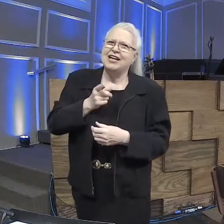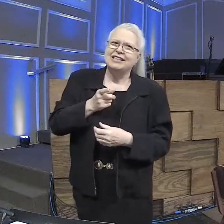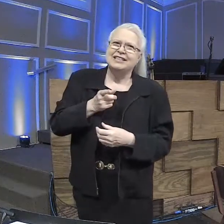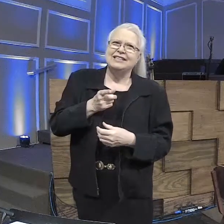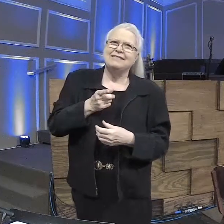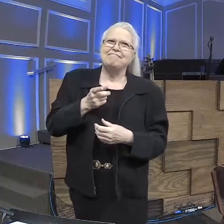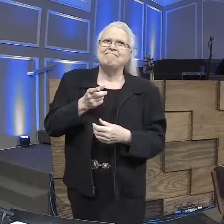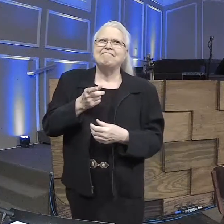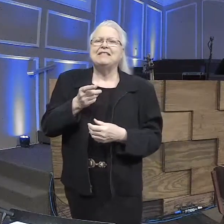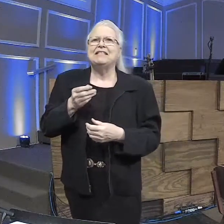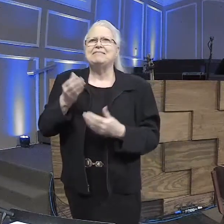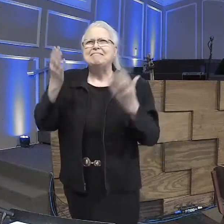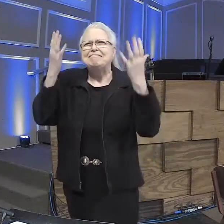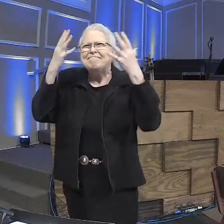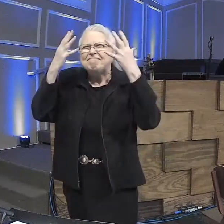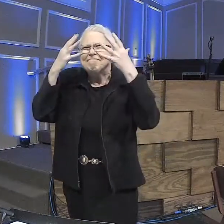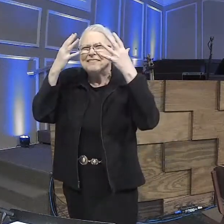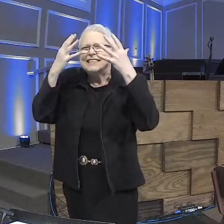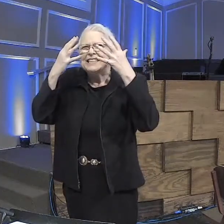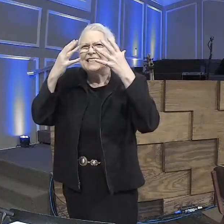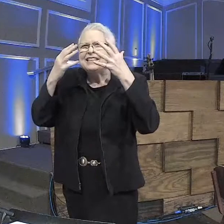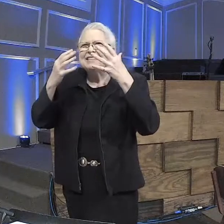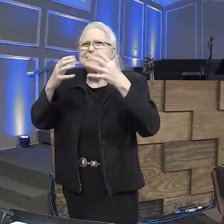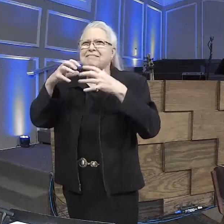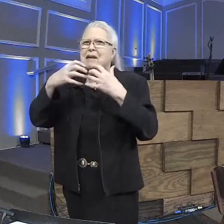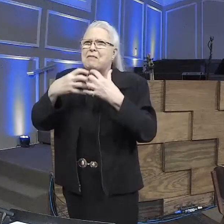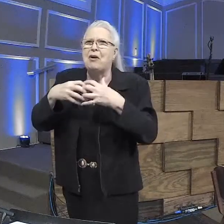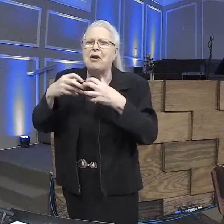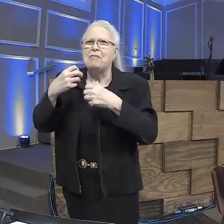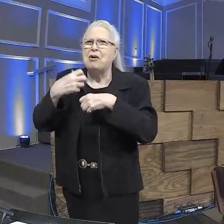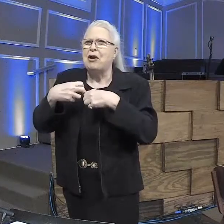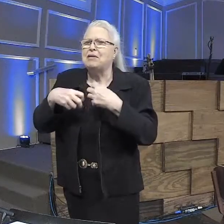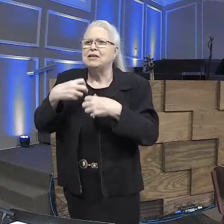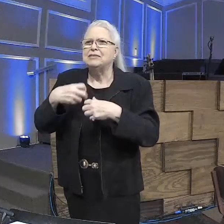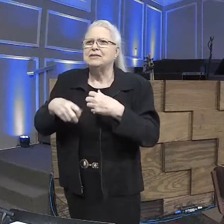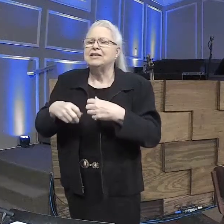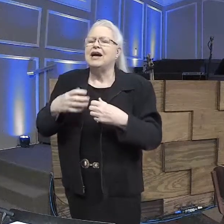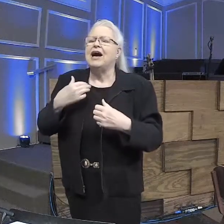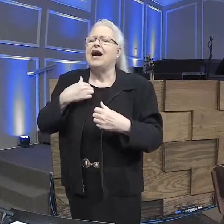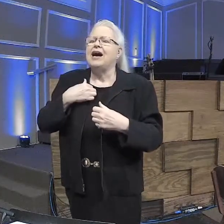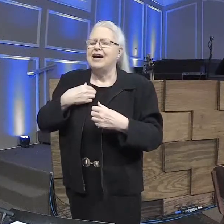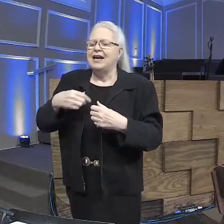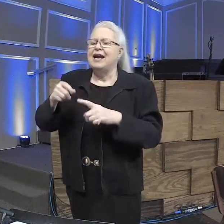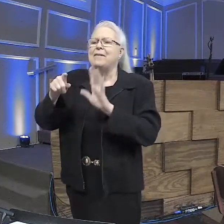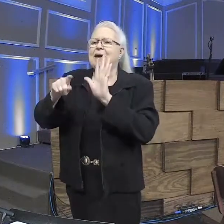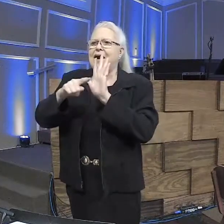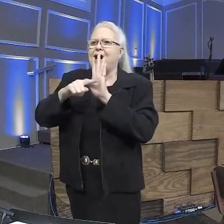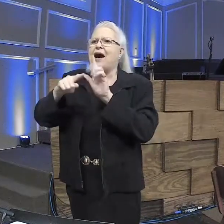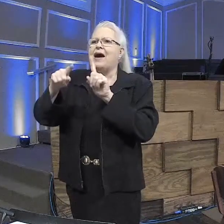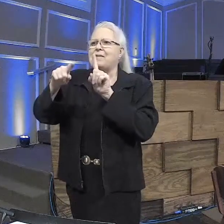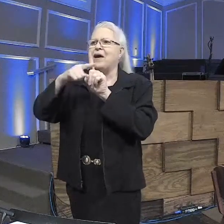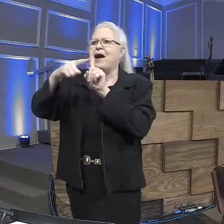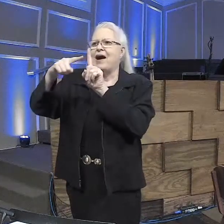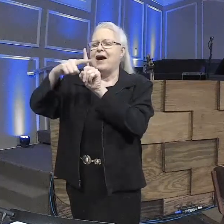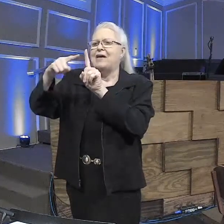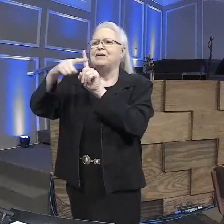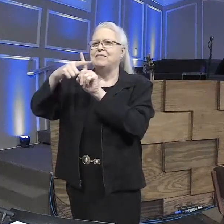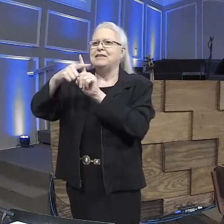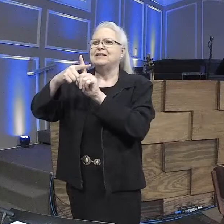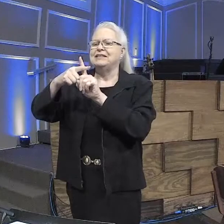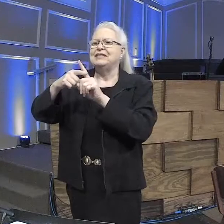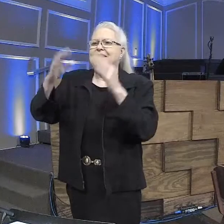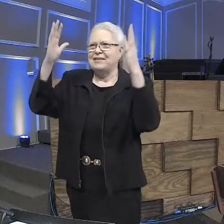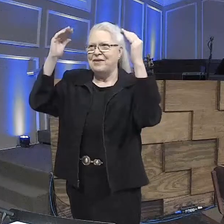been dim and we've dealt with a lot of issues, I'm optimistic about what God wants to do in your life and in my life in